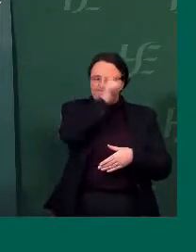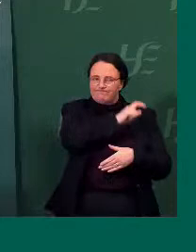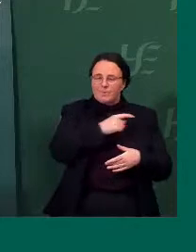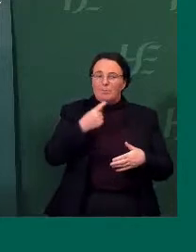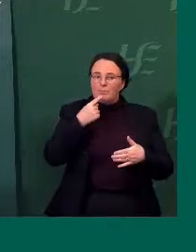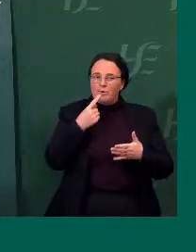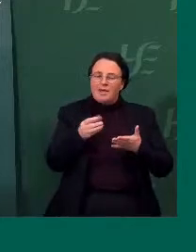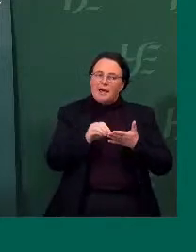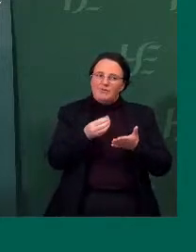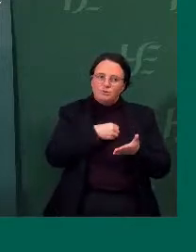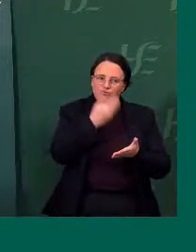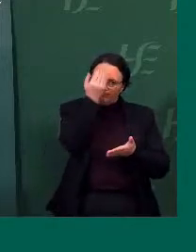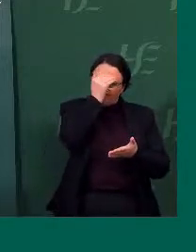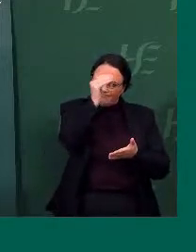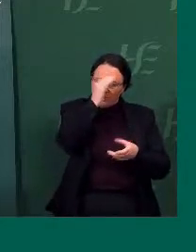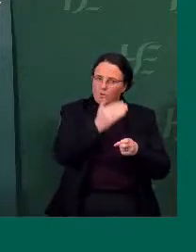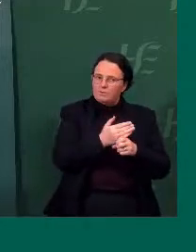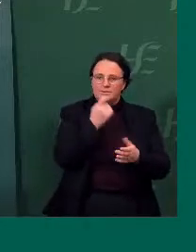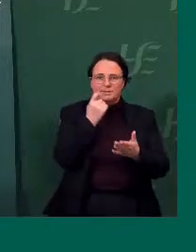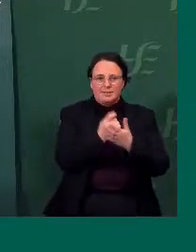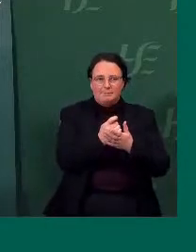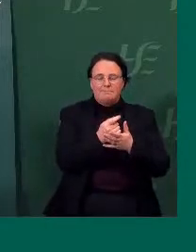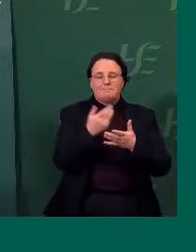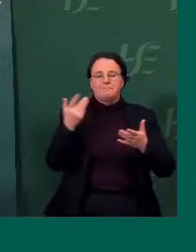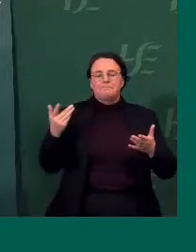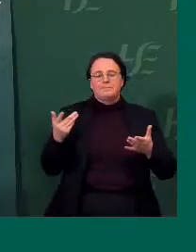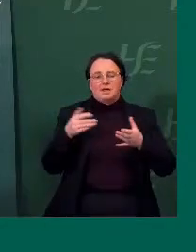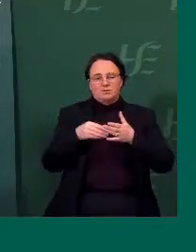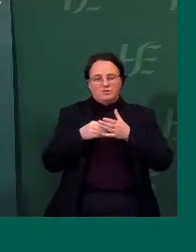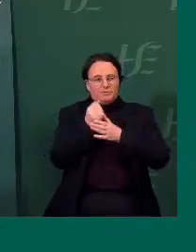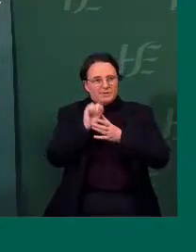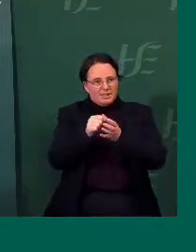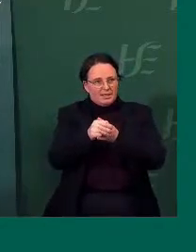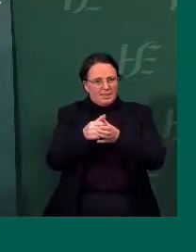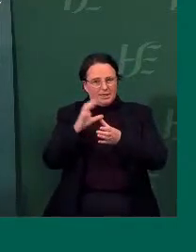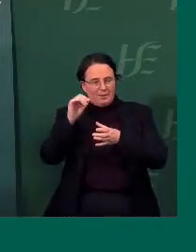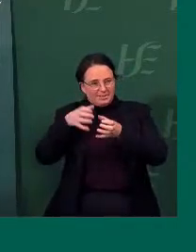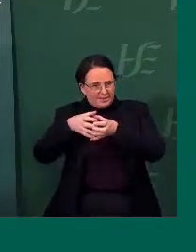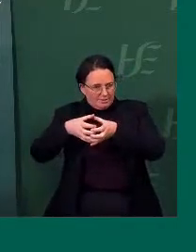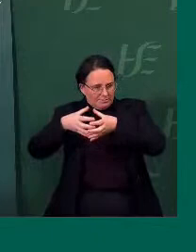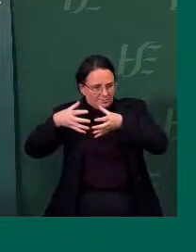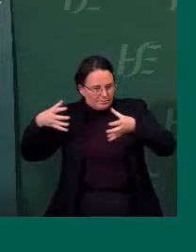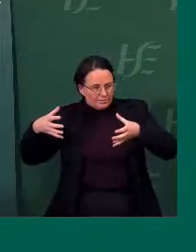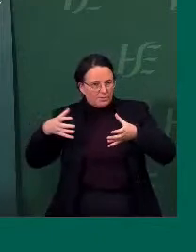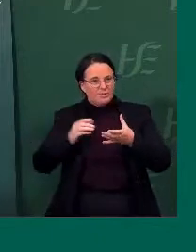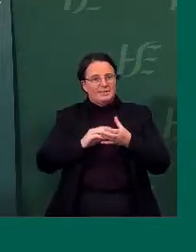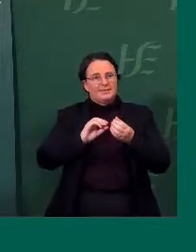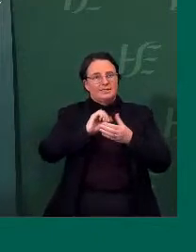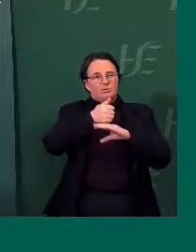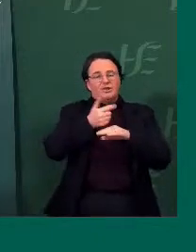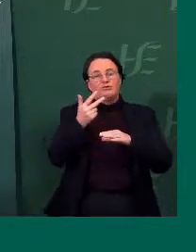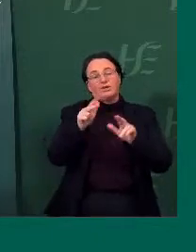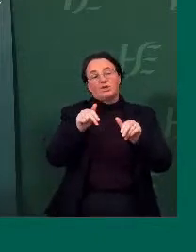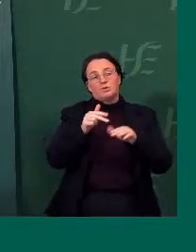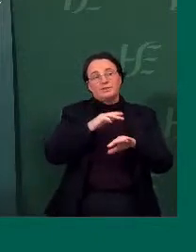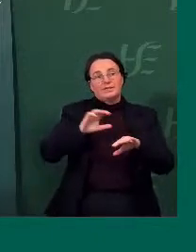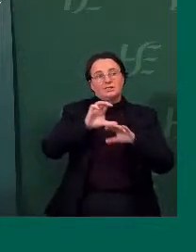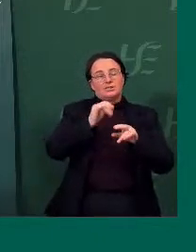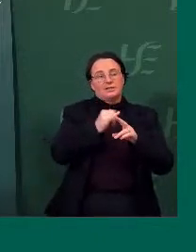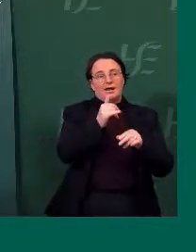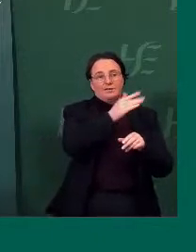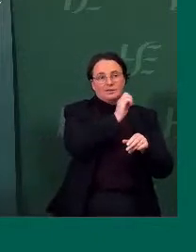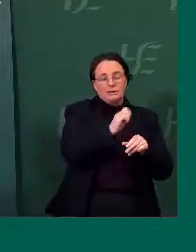to reinforce at all times. In terms of growing the capacity, the sort of steps we've taken, we opened 3 new centres last week in Athlone,